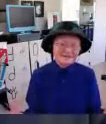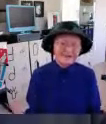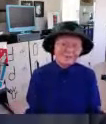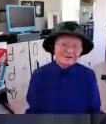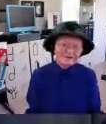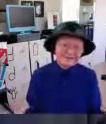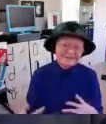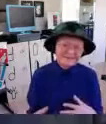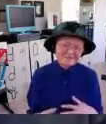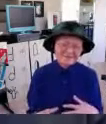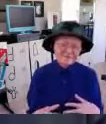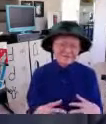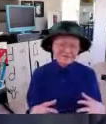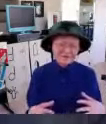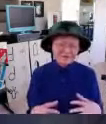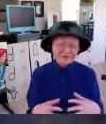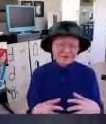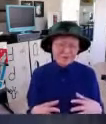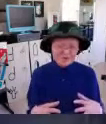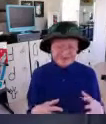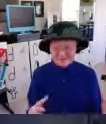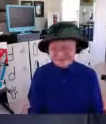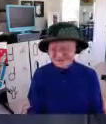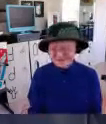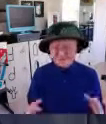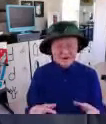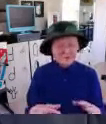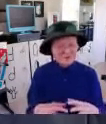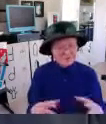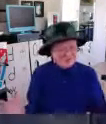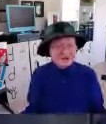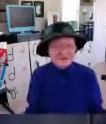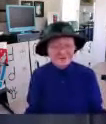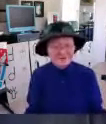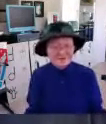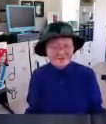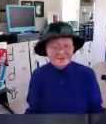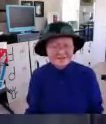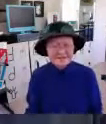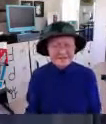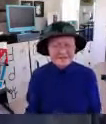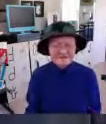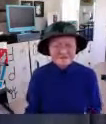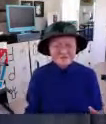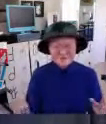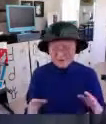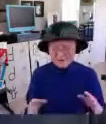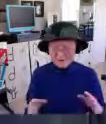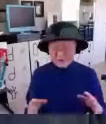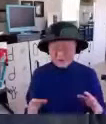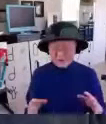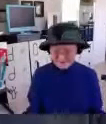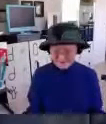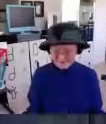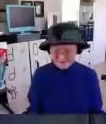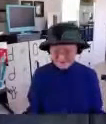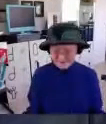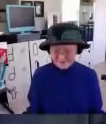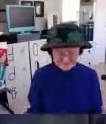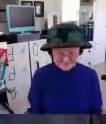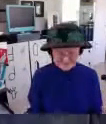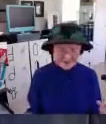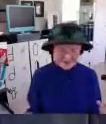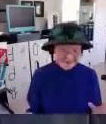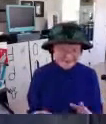everybody, because we're learning what's needed to write the world's sign languages. And even though we're already very international